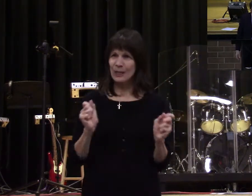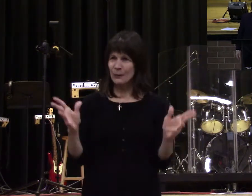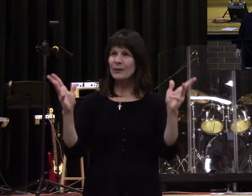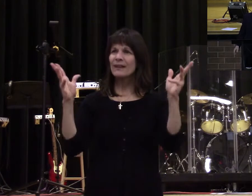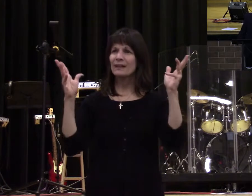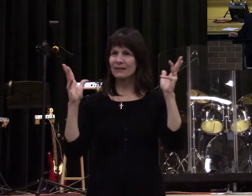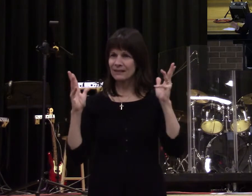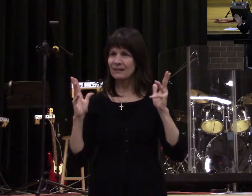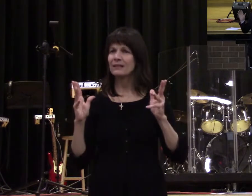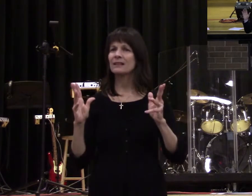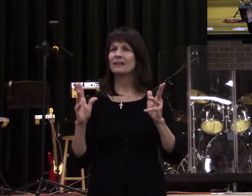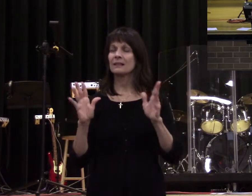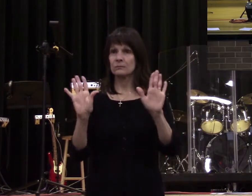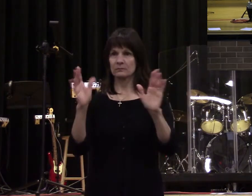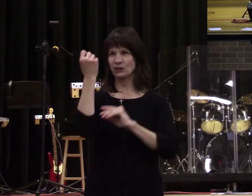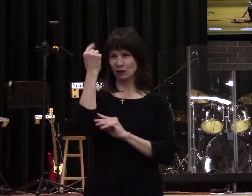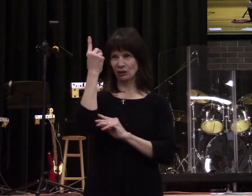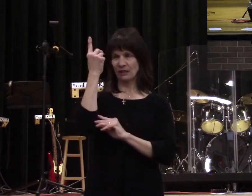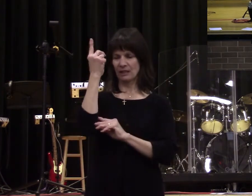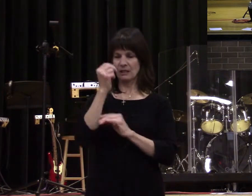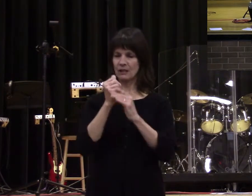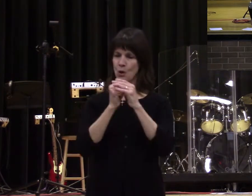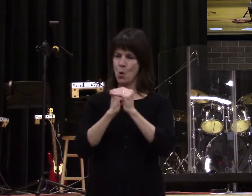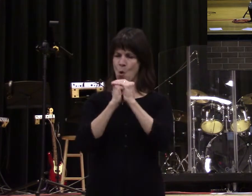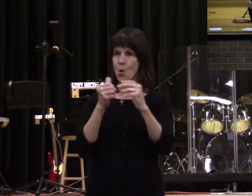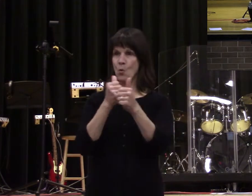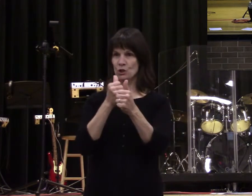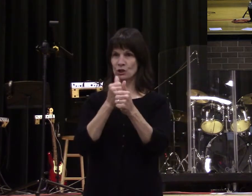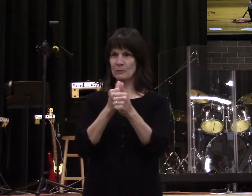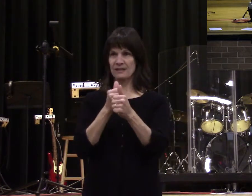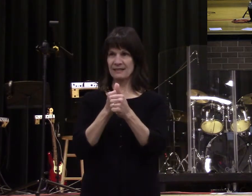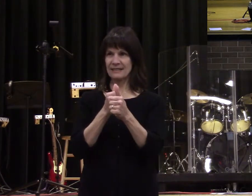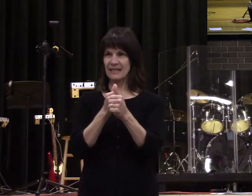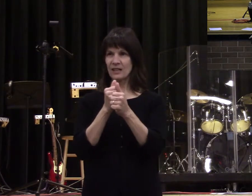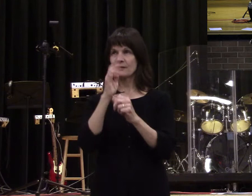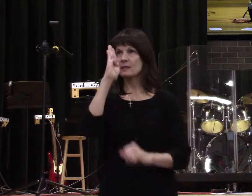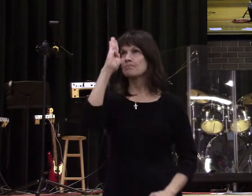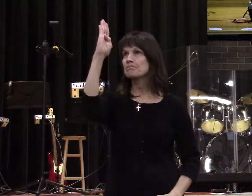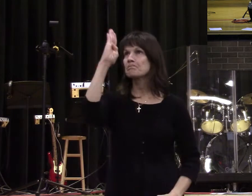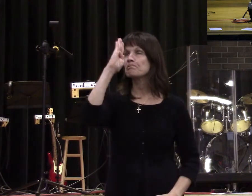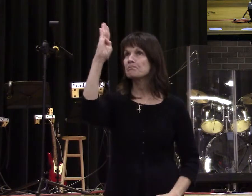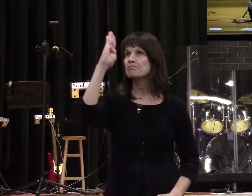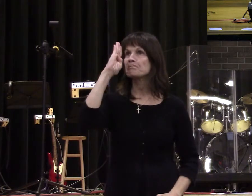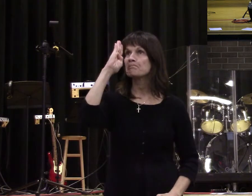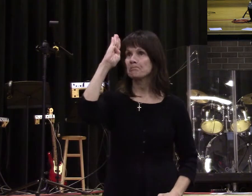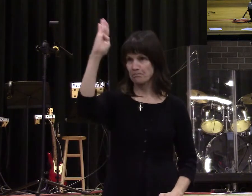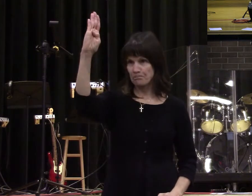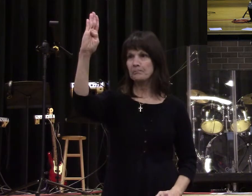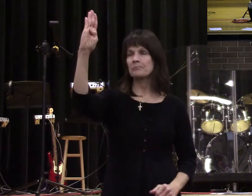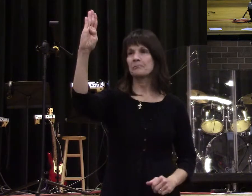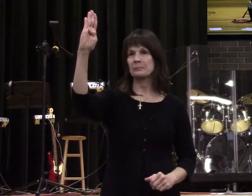Hallelujah. See, worship is personal. You have to personally worship God.